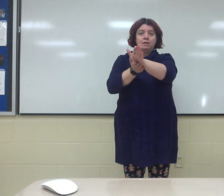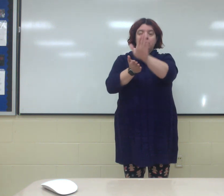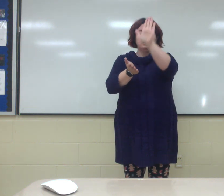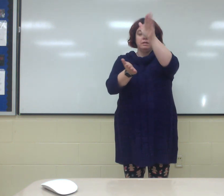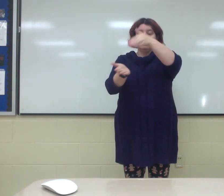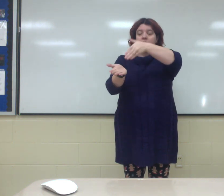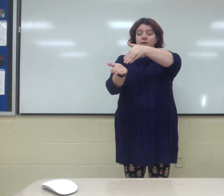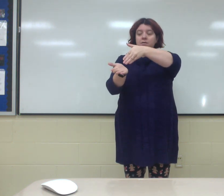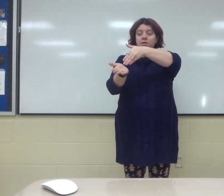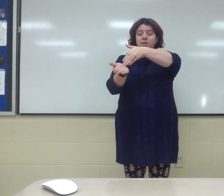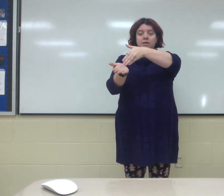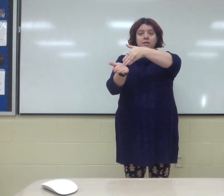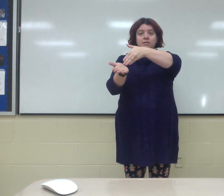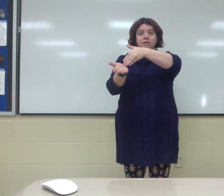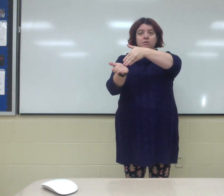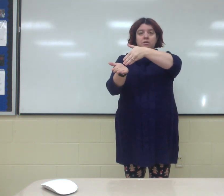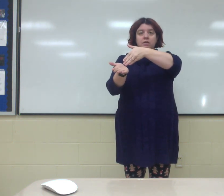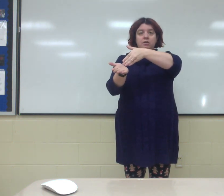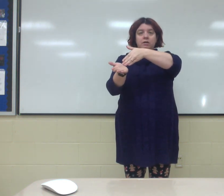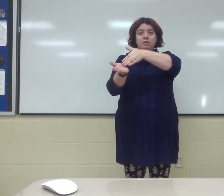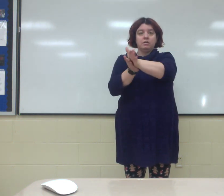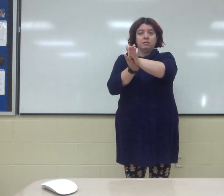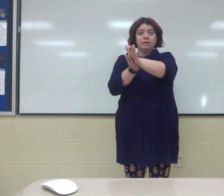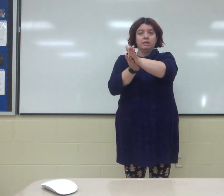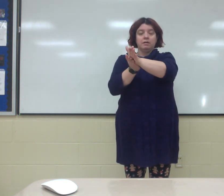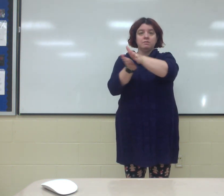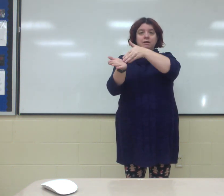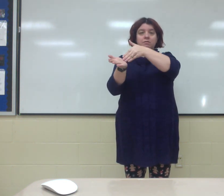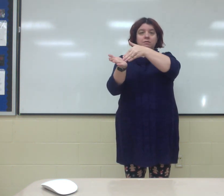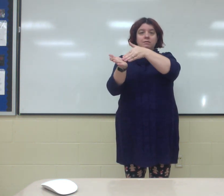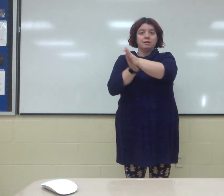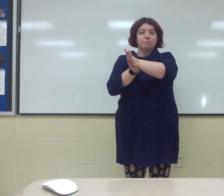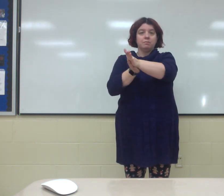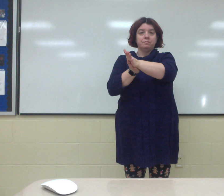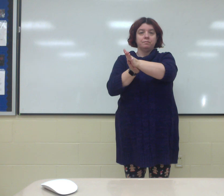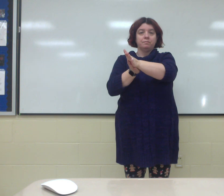you take your dominant, hits here at the heel of your hip, and it comes out. Slip.